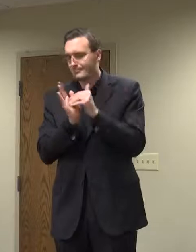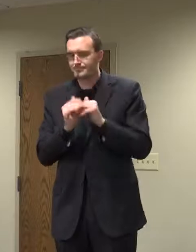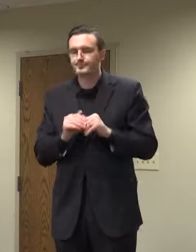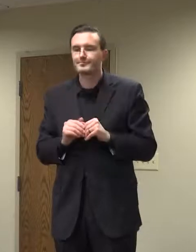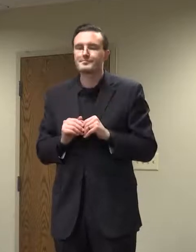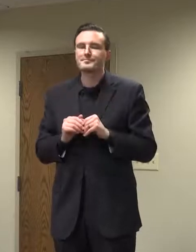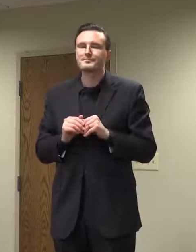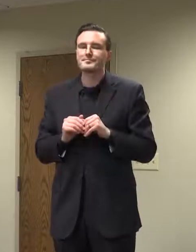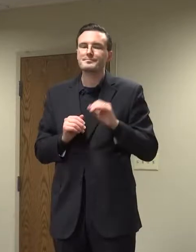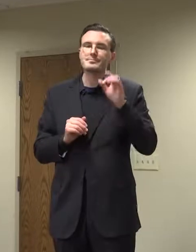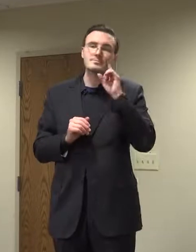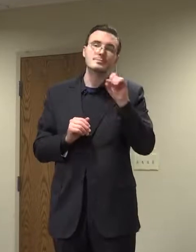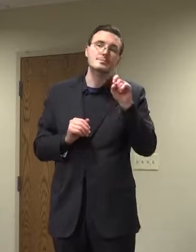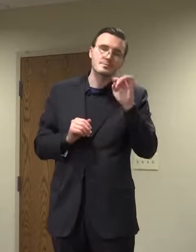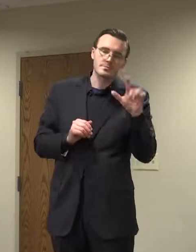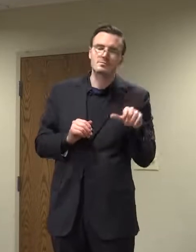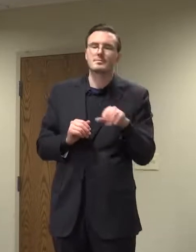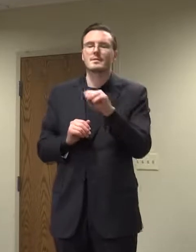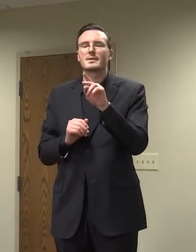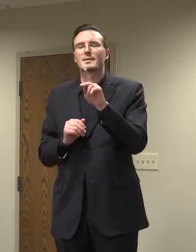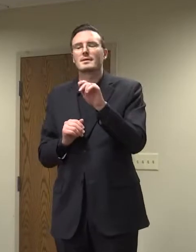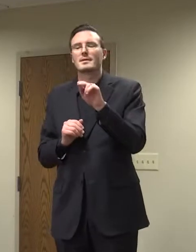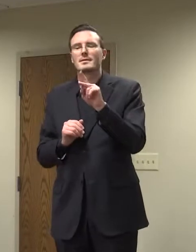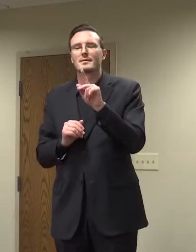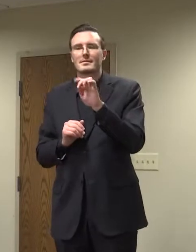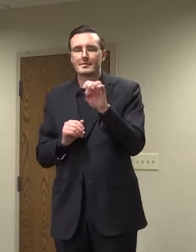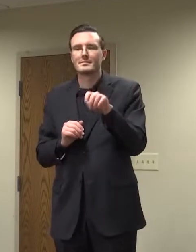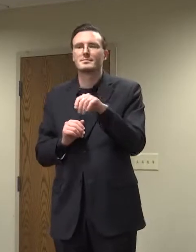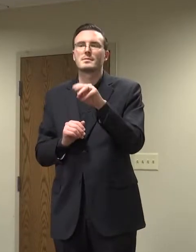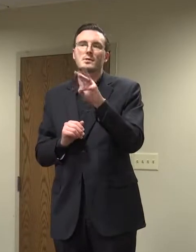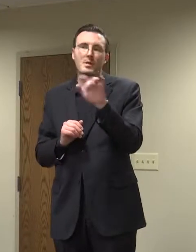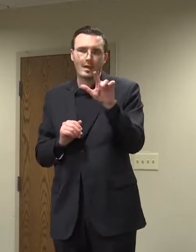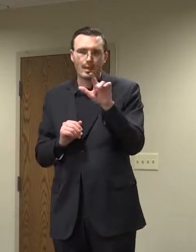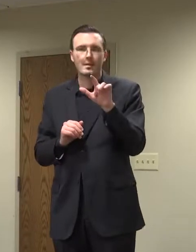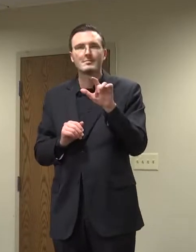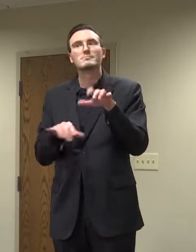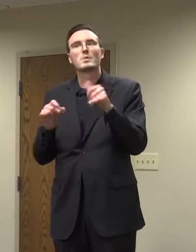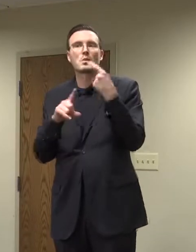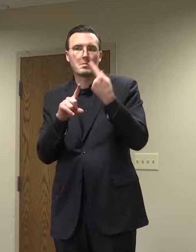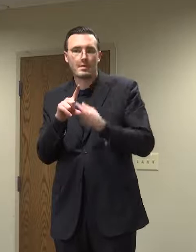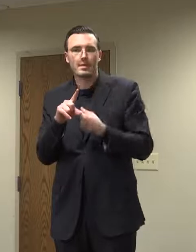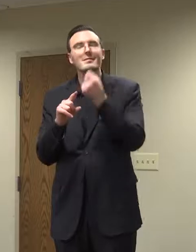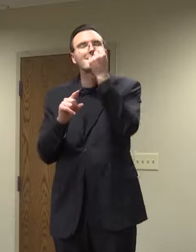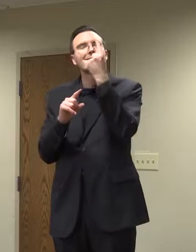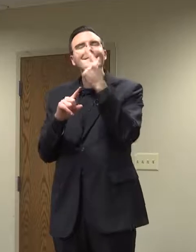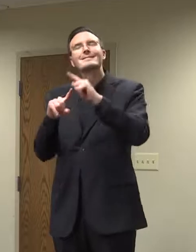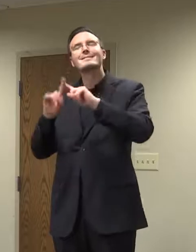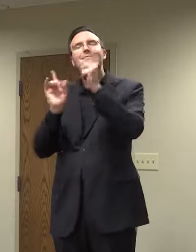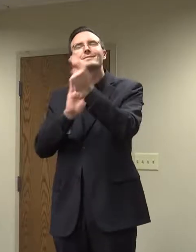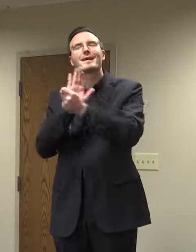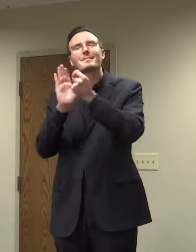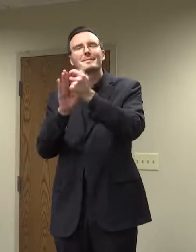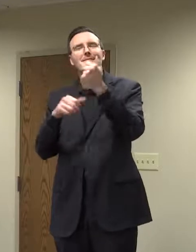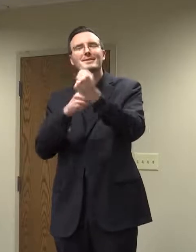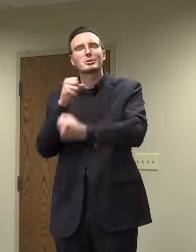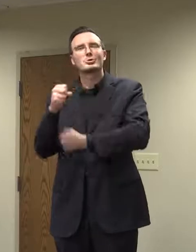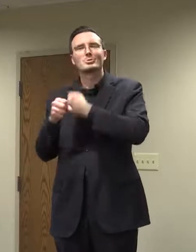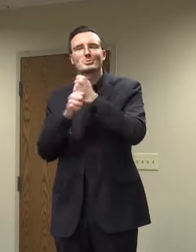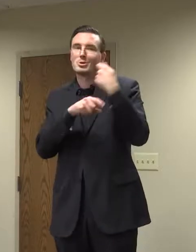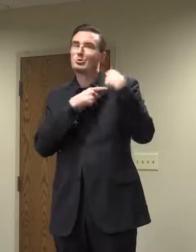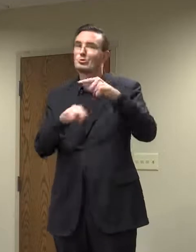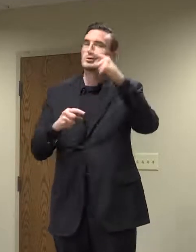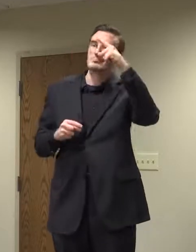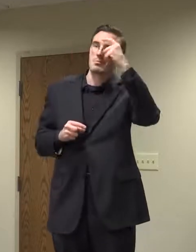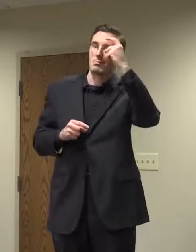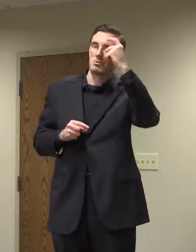and Will. But I come back to, it was a different time of the year, right? We were in summer.